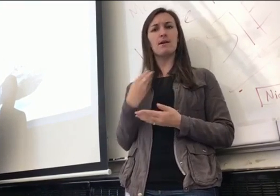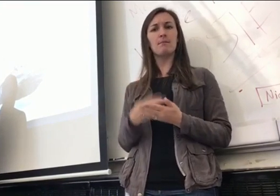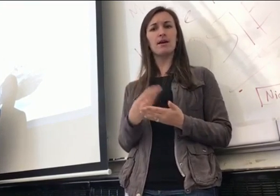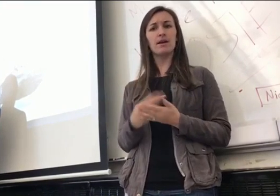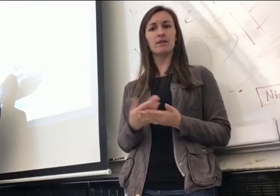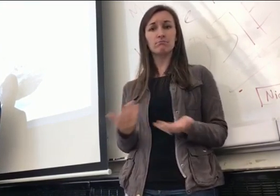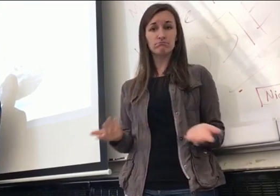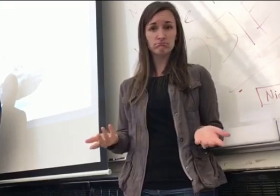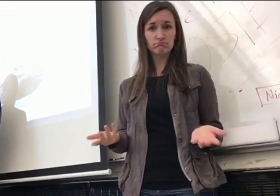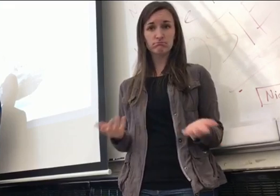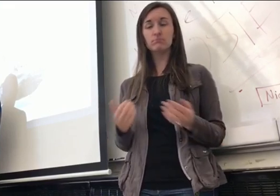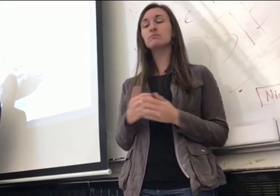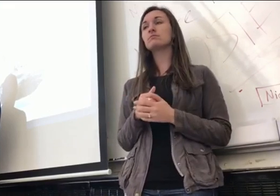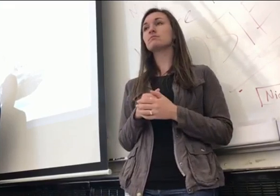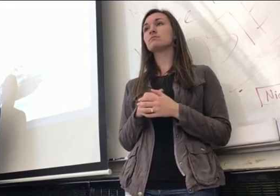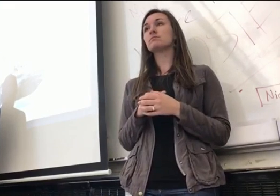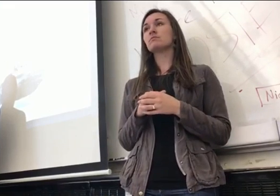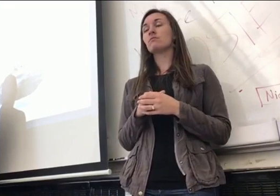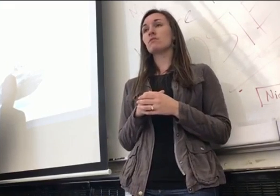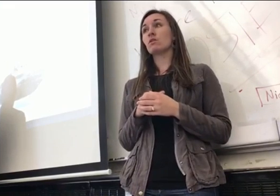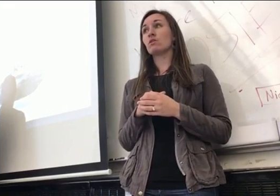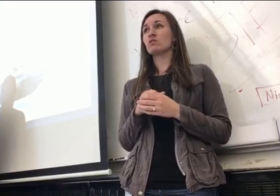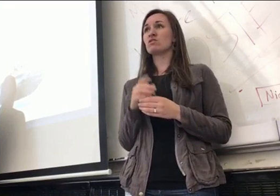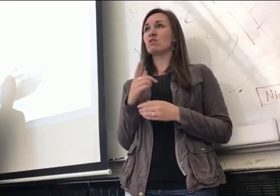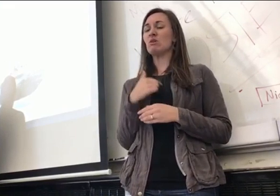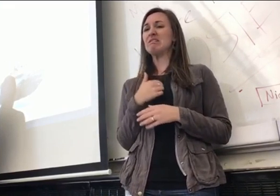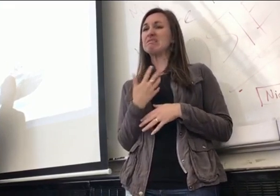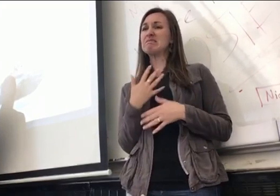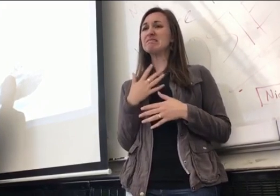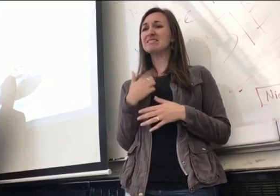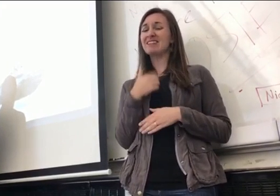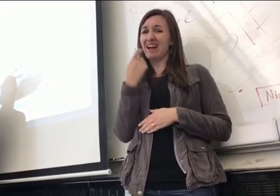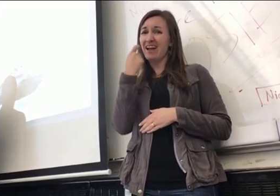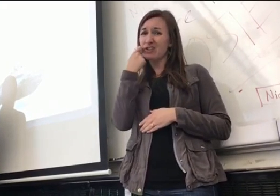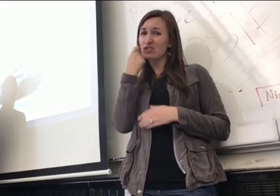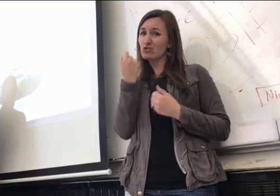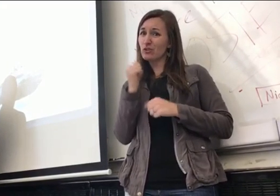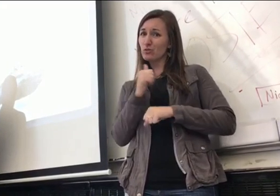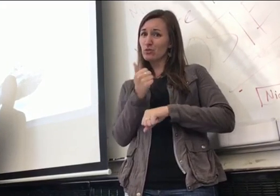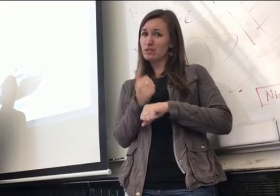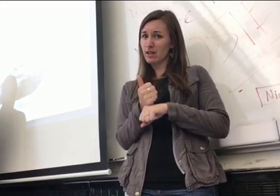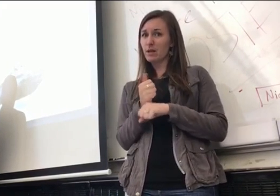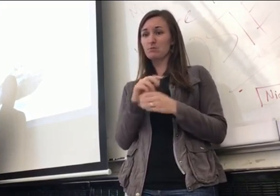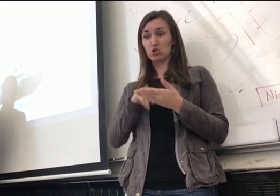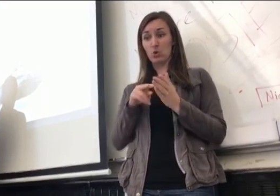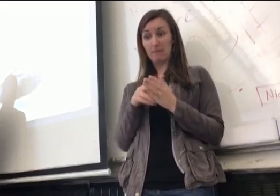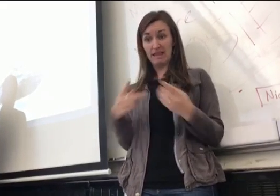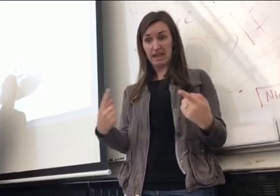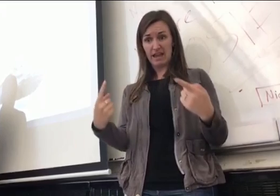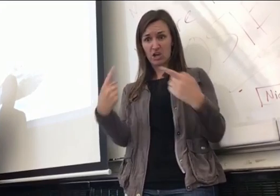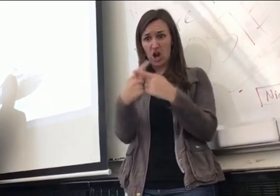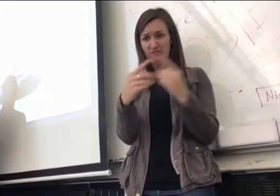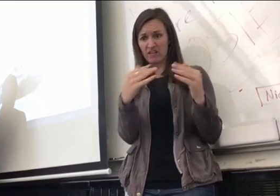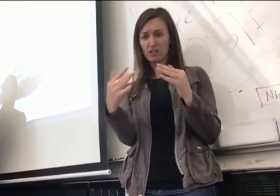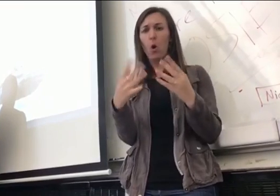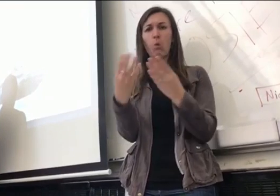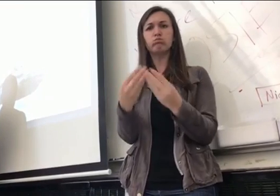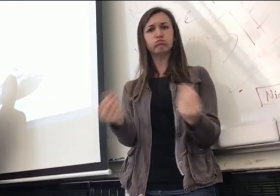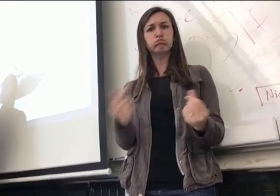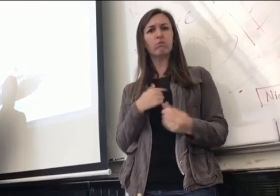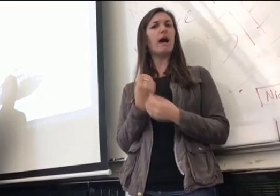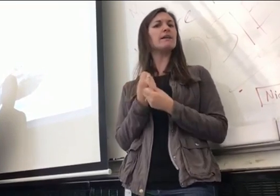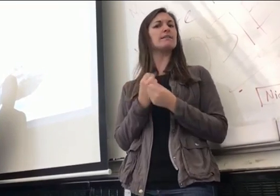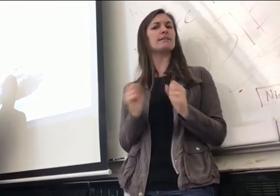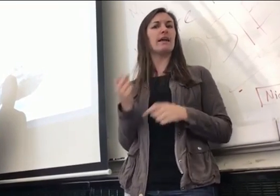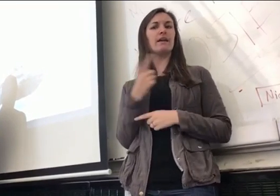And besides, I just made it so that you guys wouldn't have conflict with the Native Americans anymore. I saved you all. So I feel like you need to be able